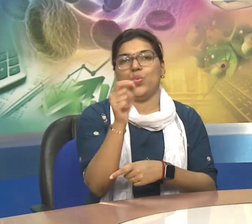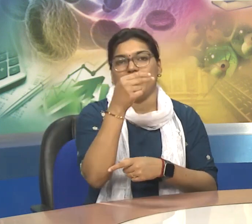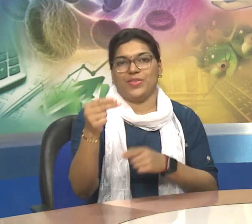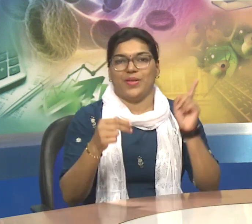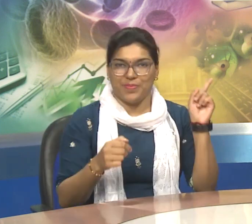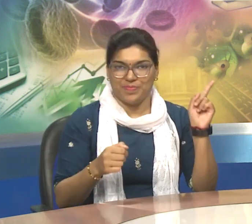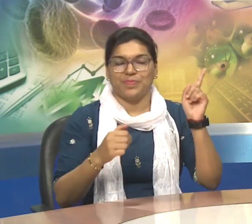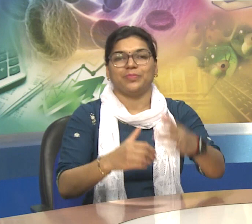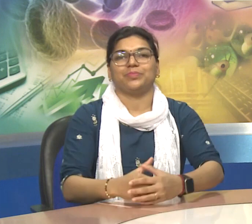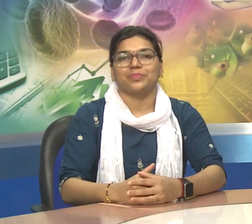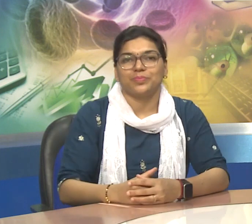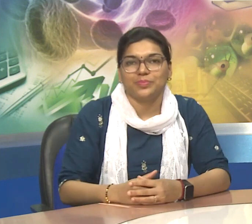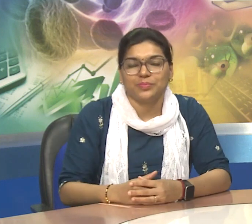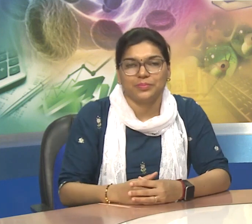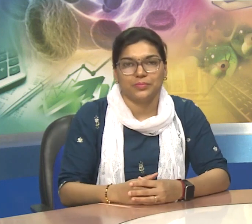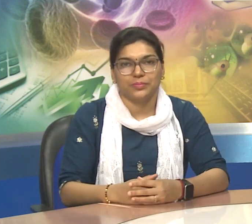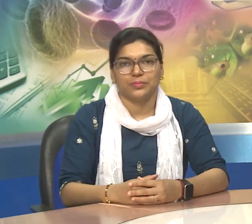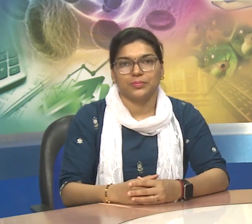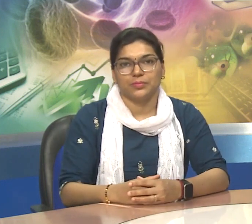which family you born?